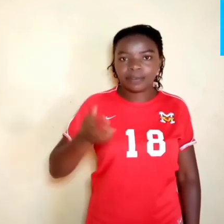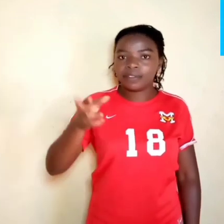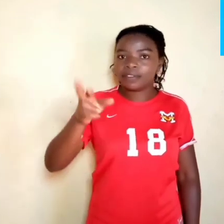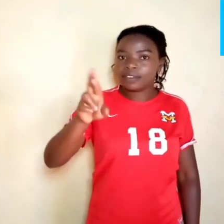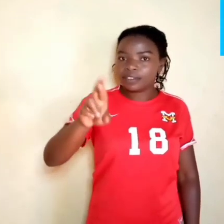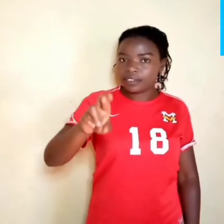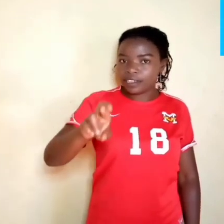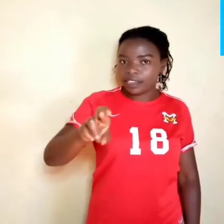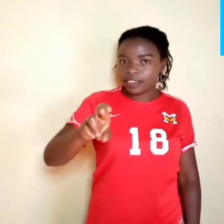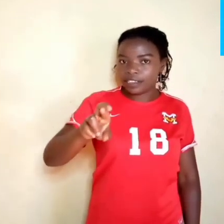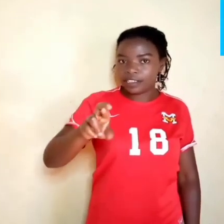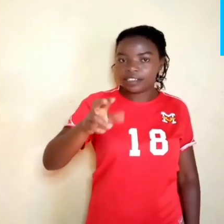her,